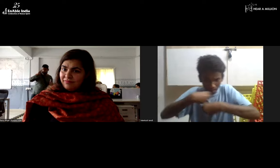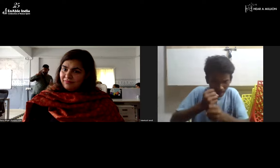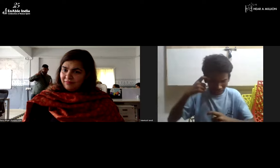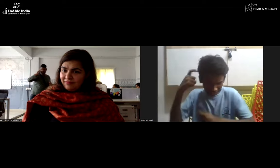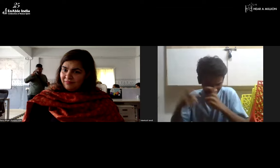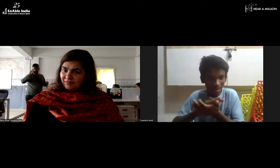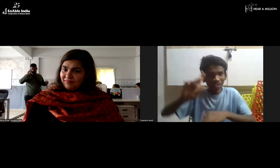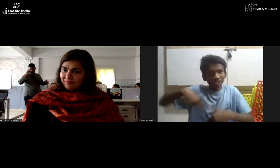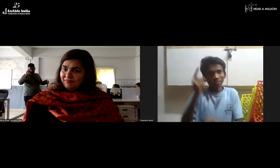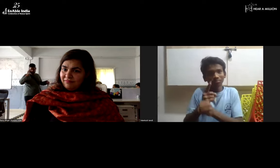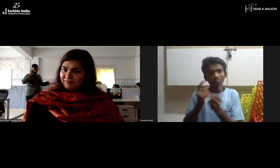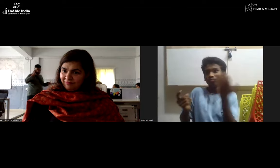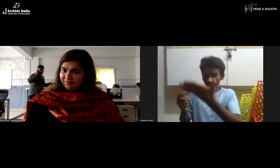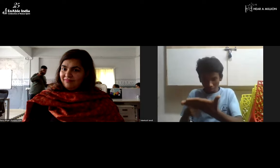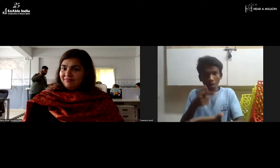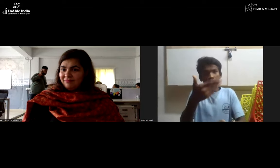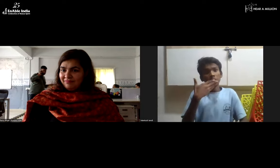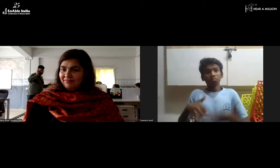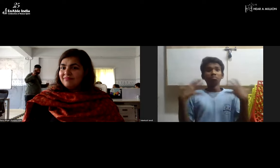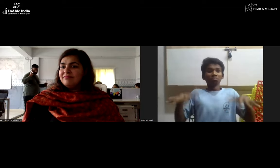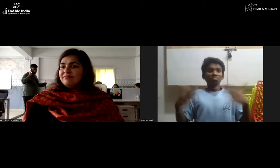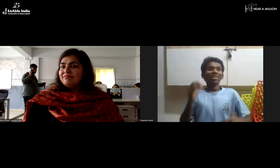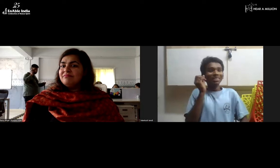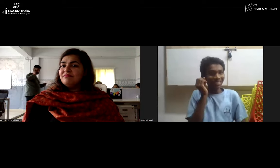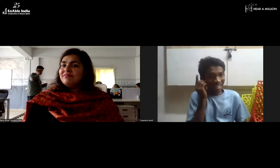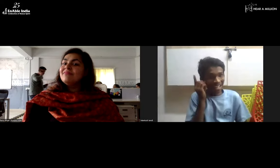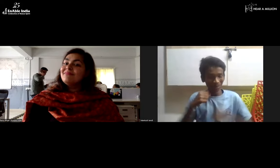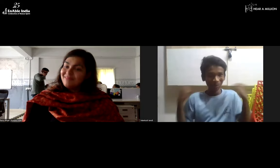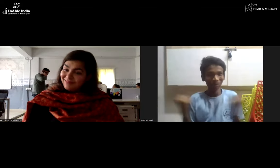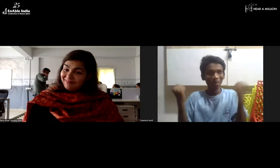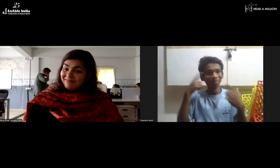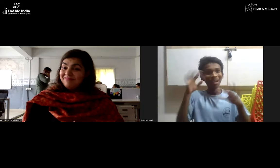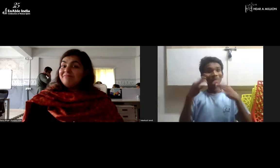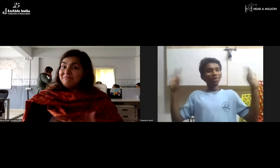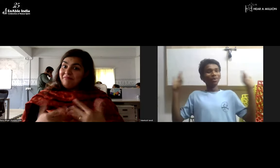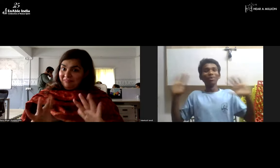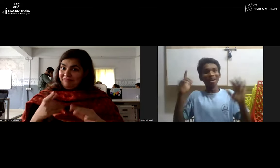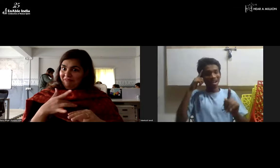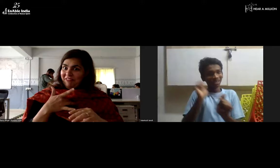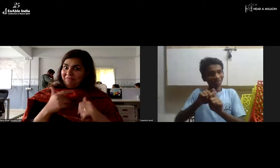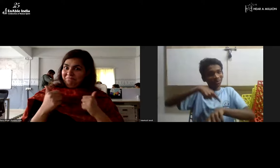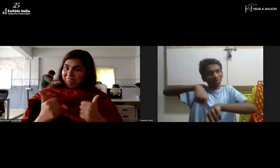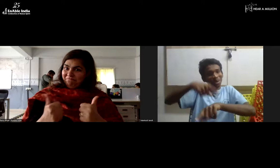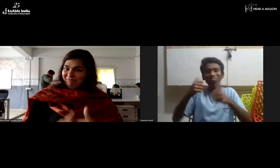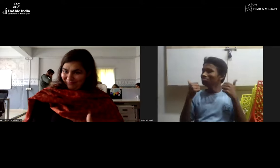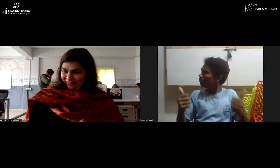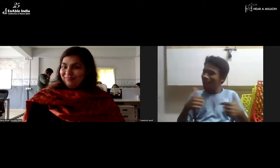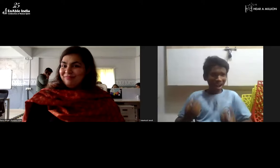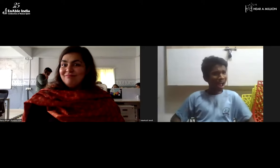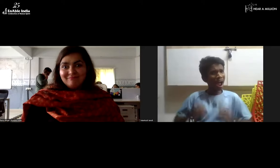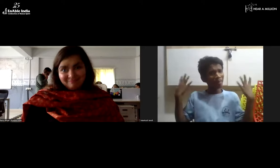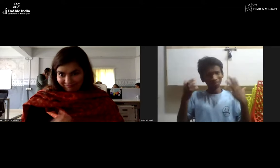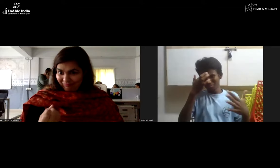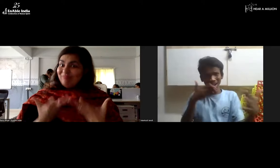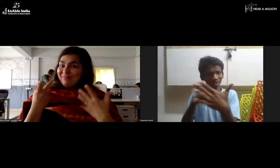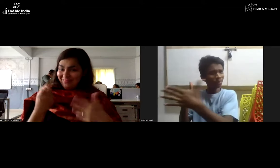asking is about a specific talent of yours. That's something different from the rest.